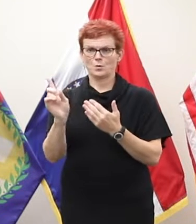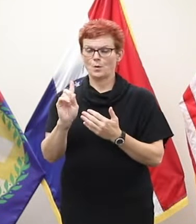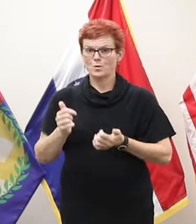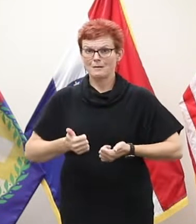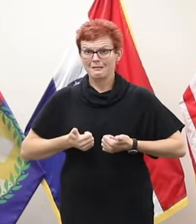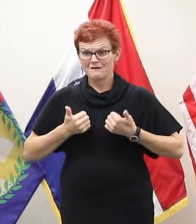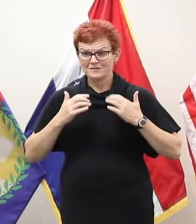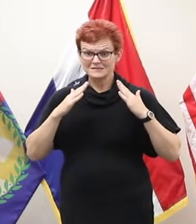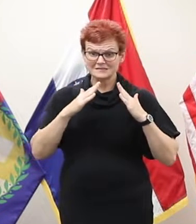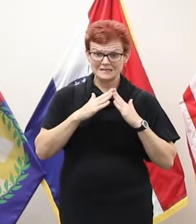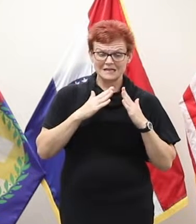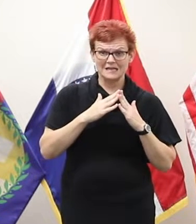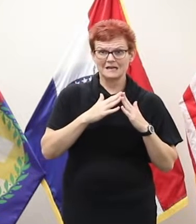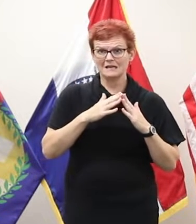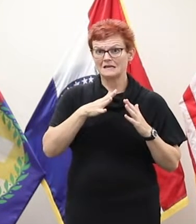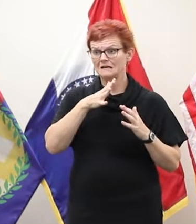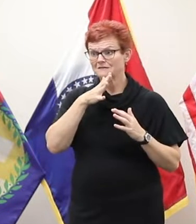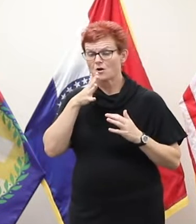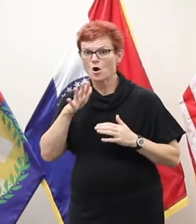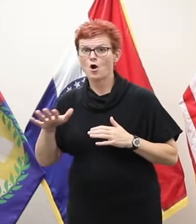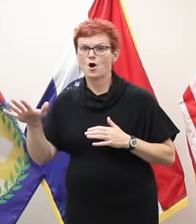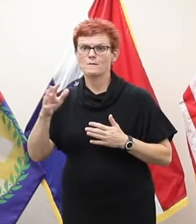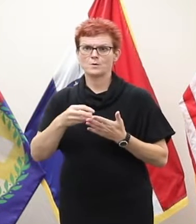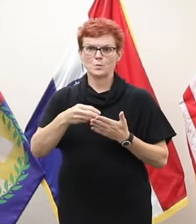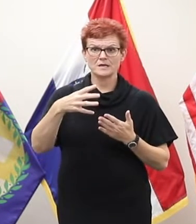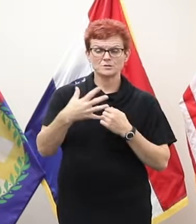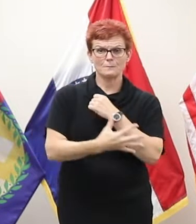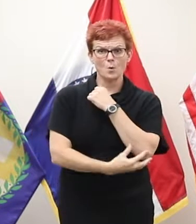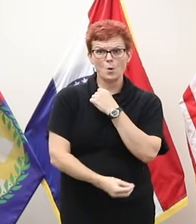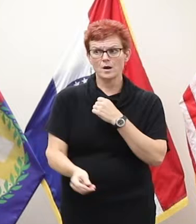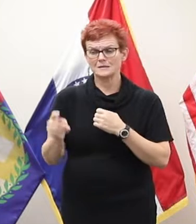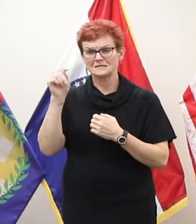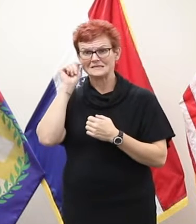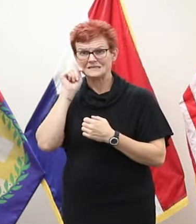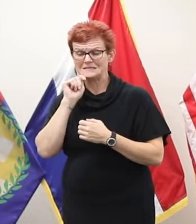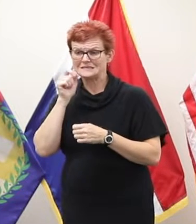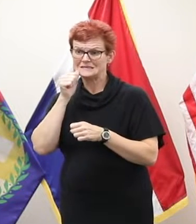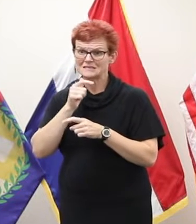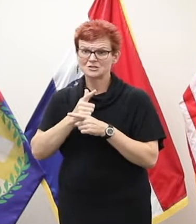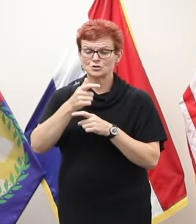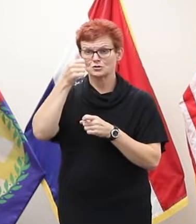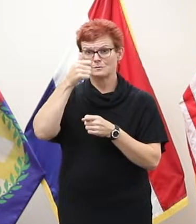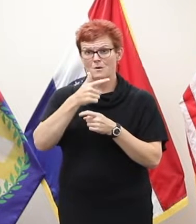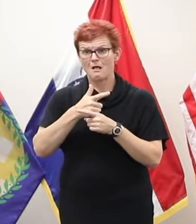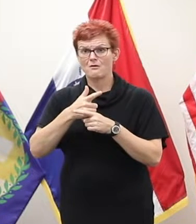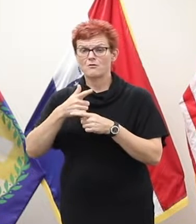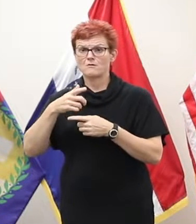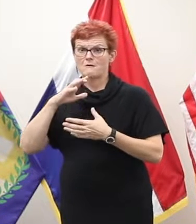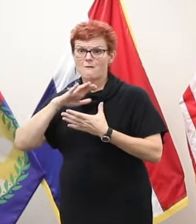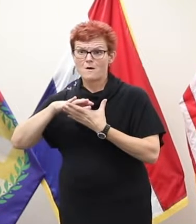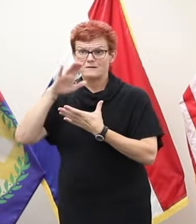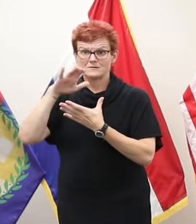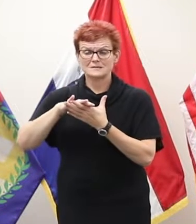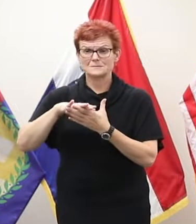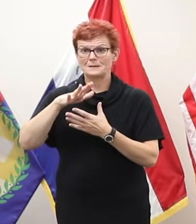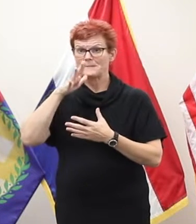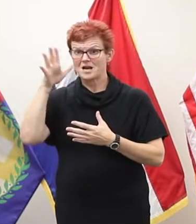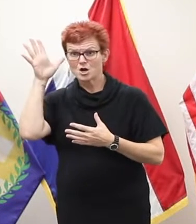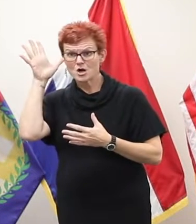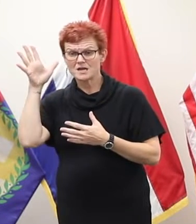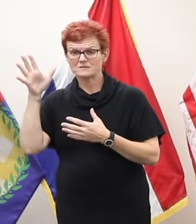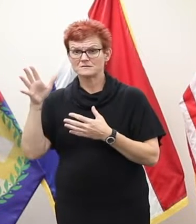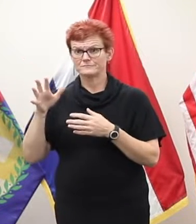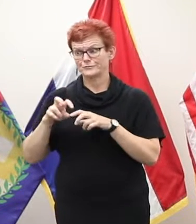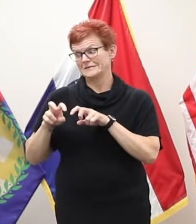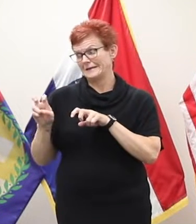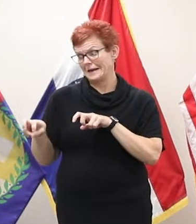or whether you're rich or poor. It affects our teenagers, our sisters, our brothers, our spouses, our parents, those we sit